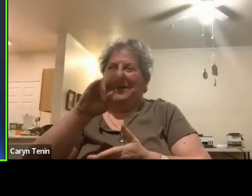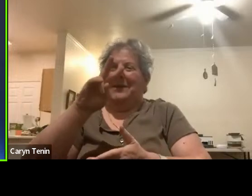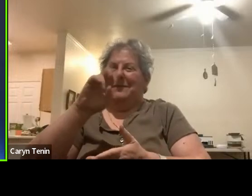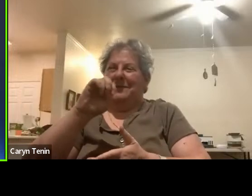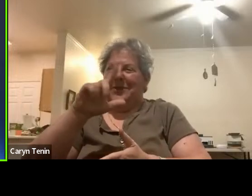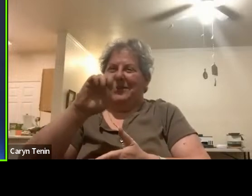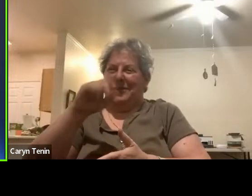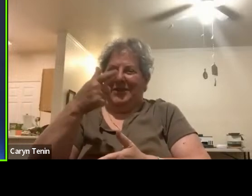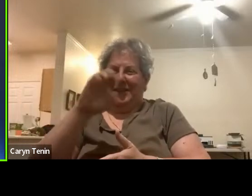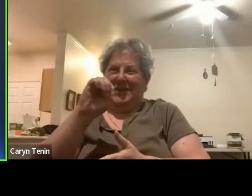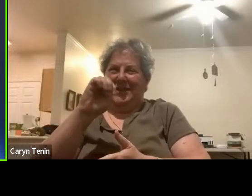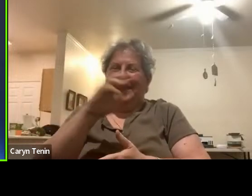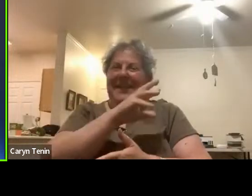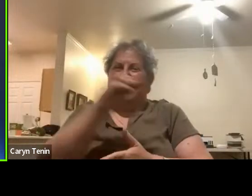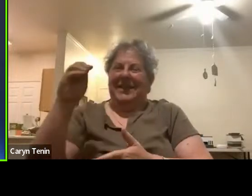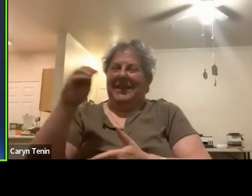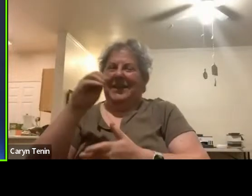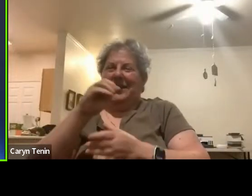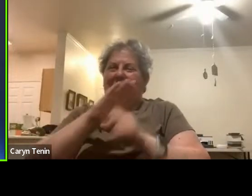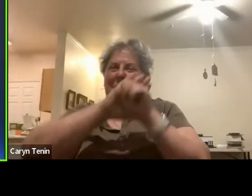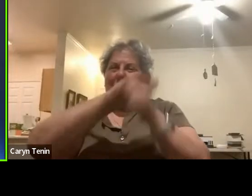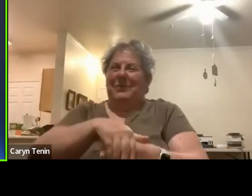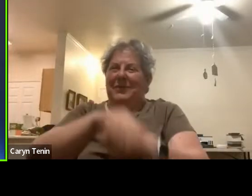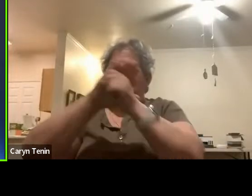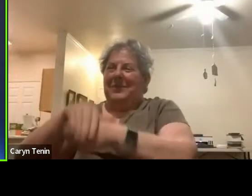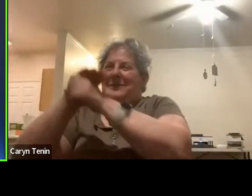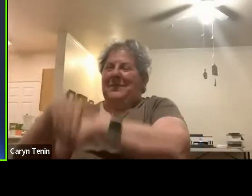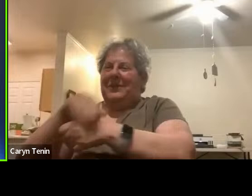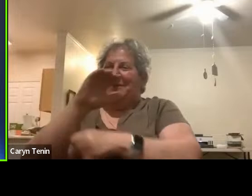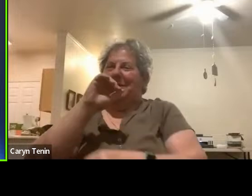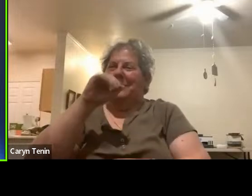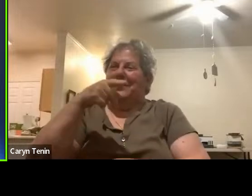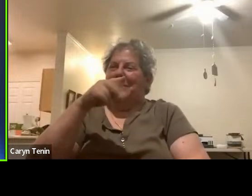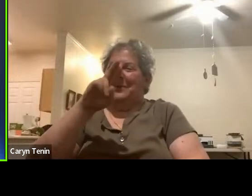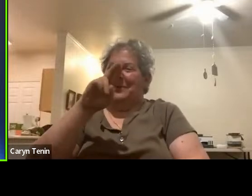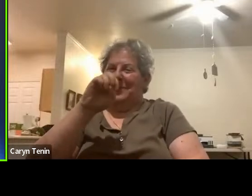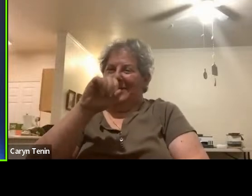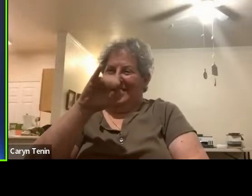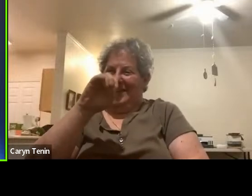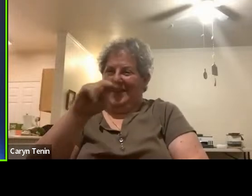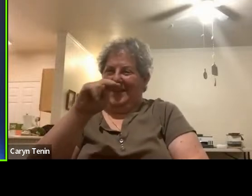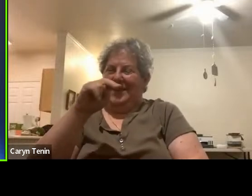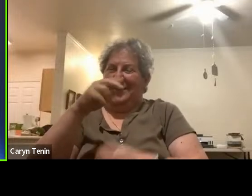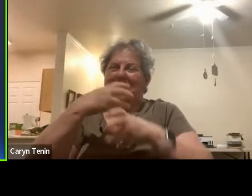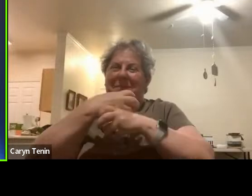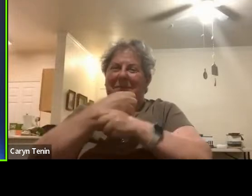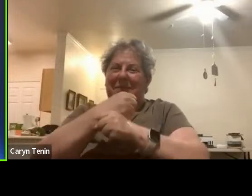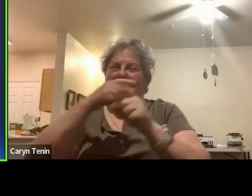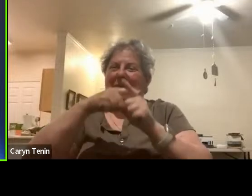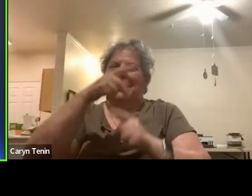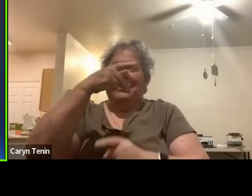to also have a power, oppression, and privilege